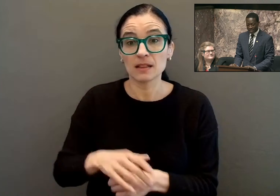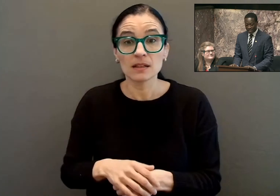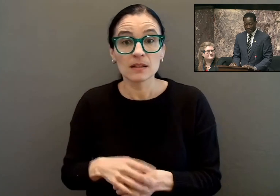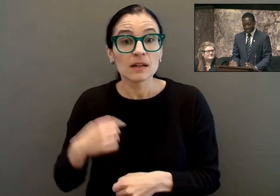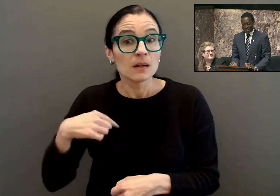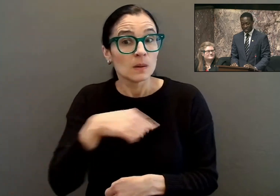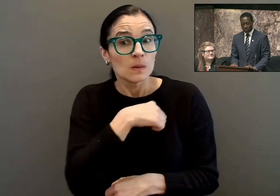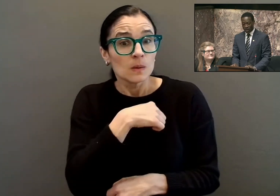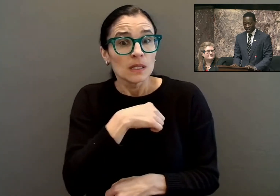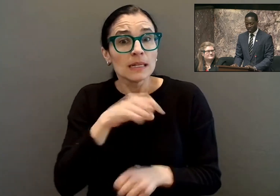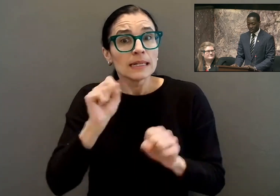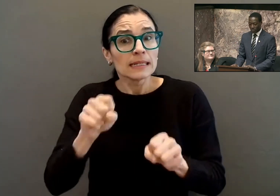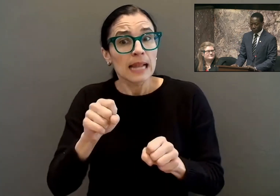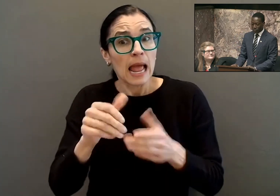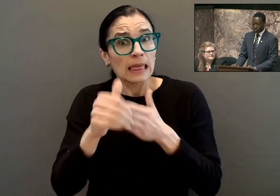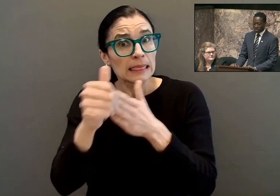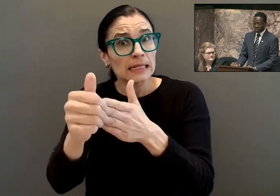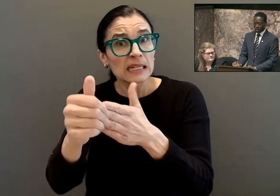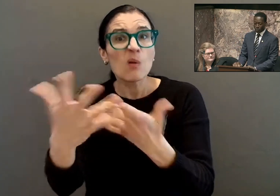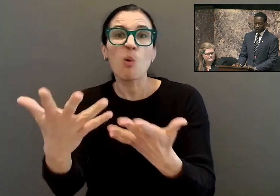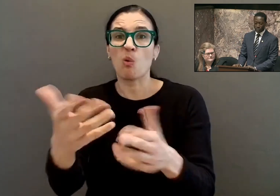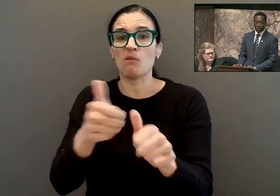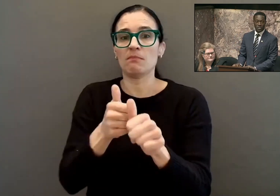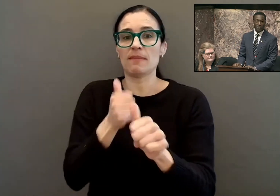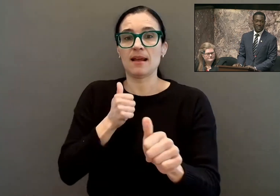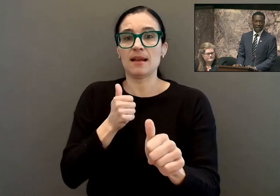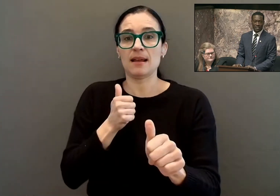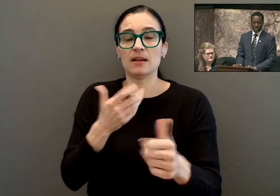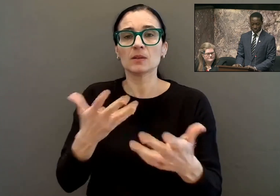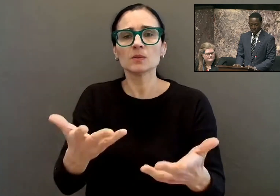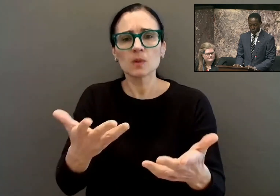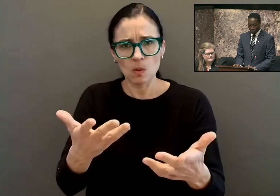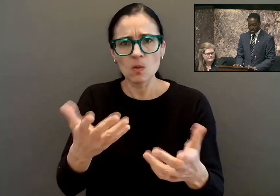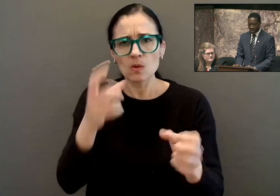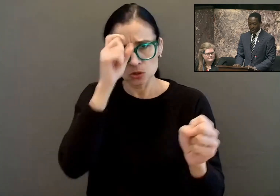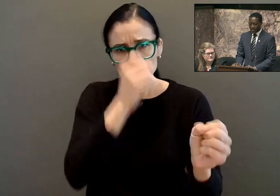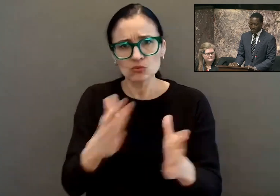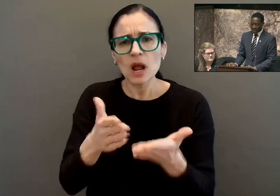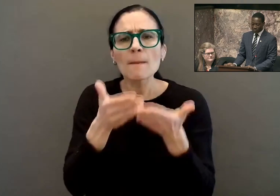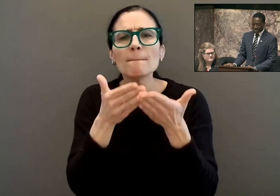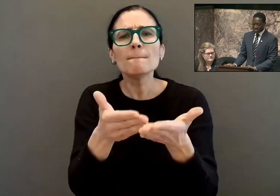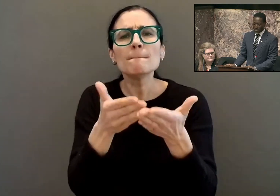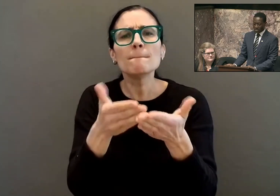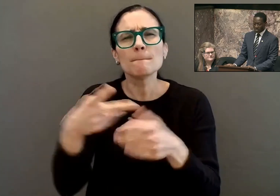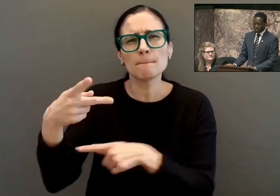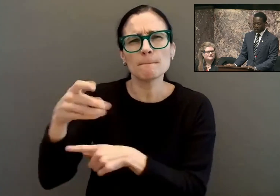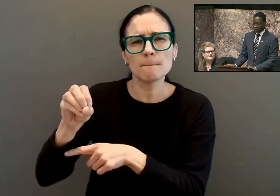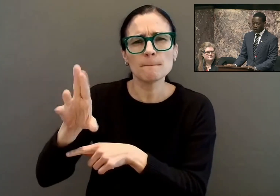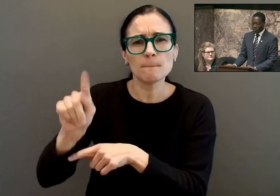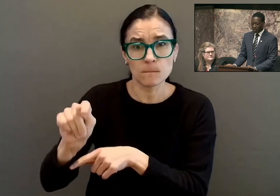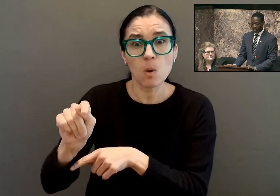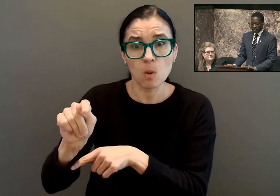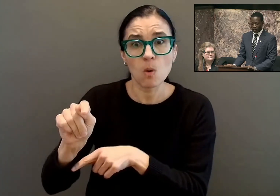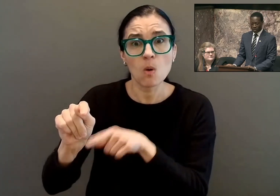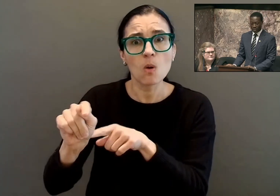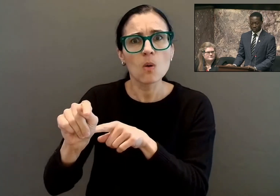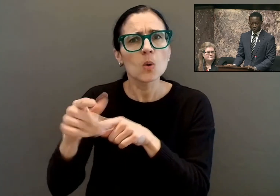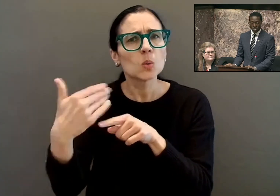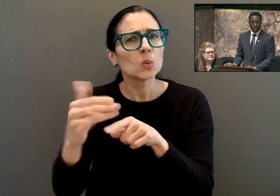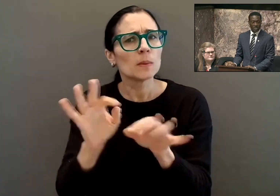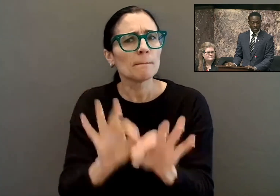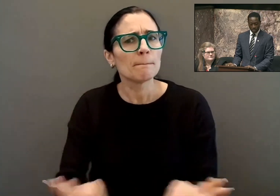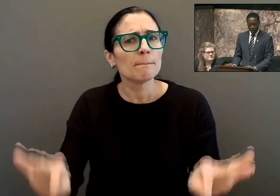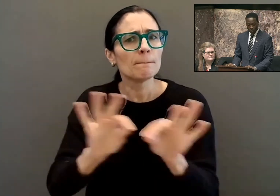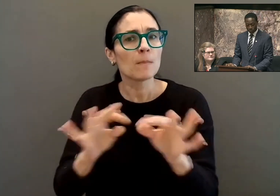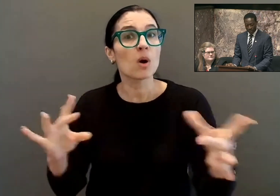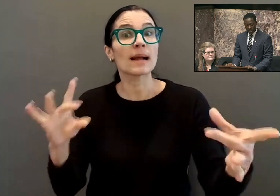is key to our economic future because our ports don't just connect us to the world, they connect BC businesses to new markets and create good